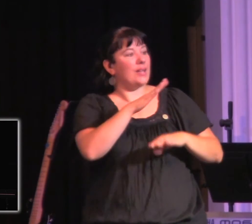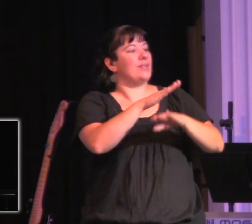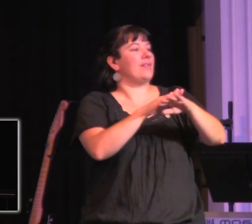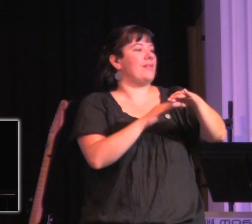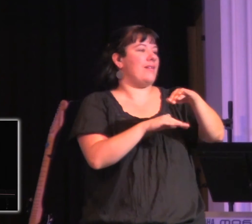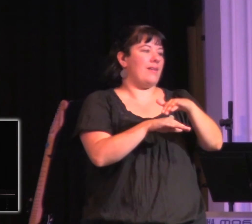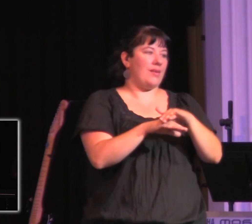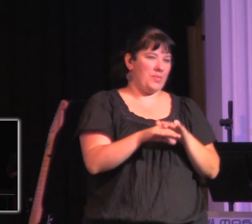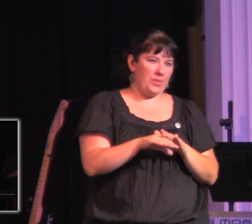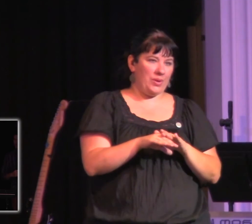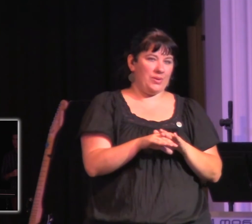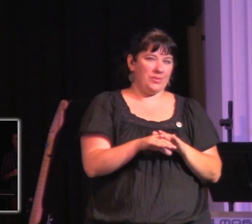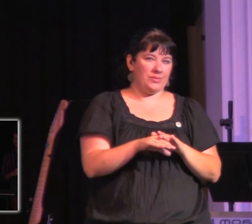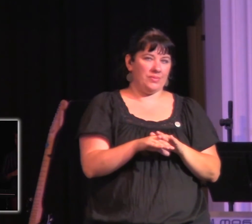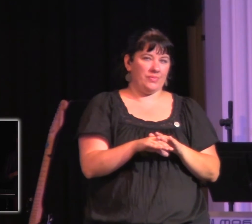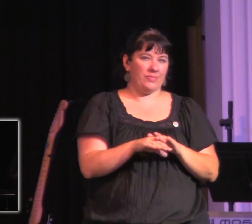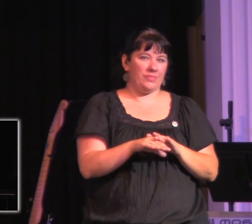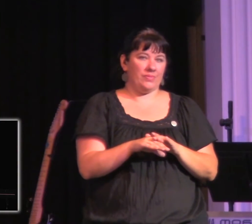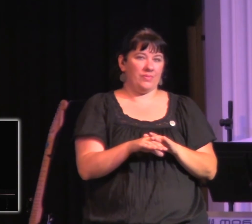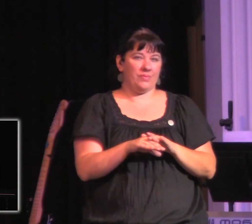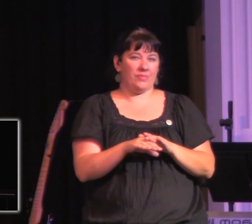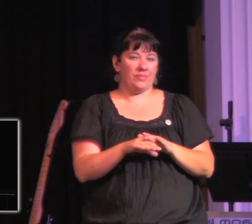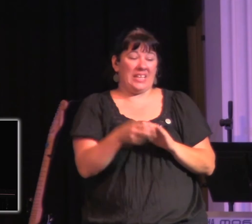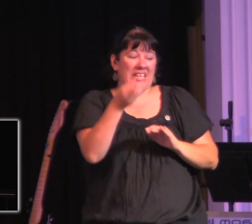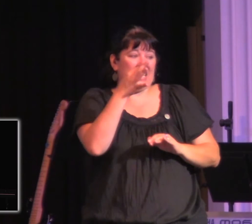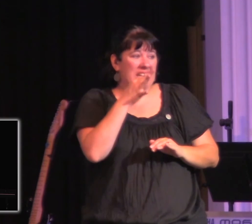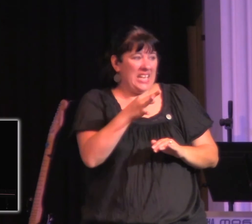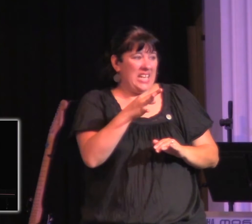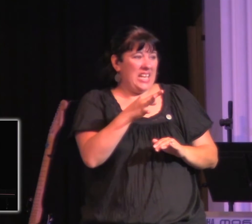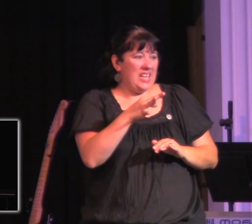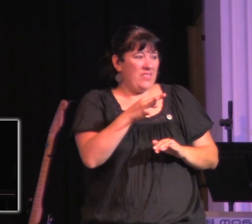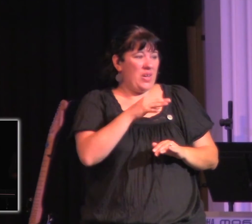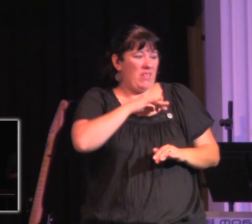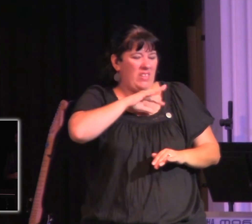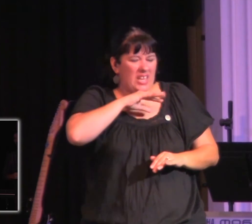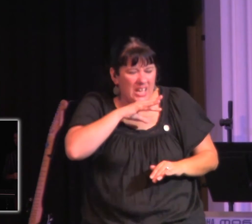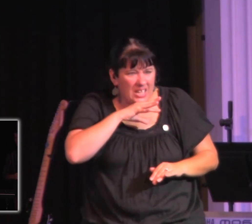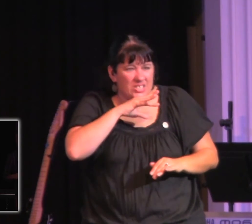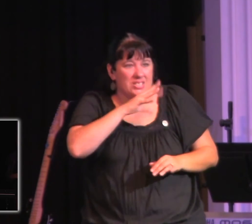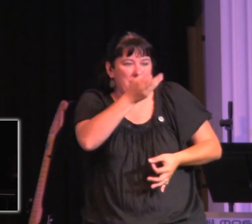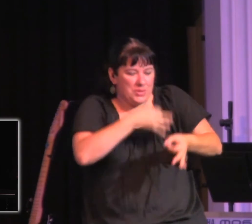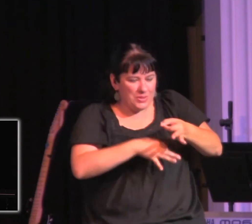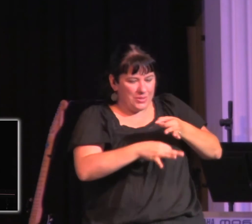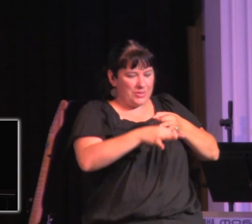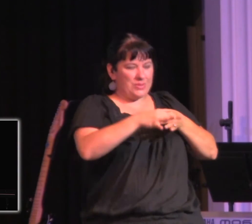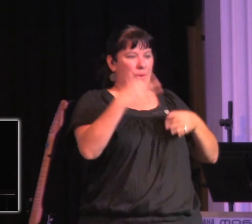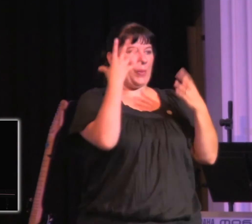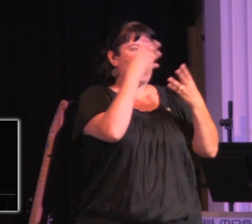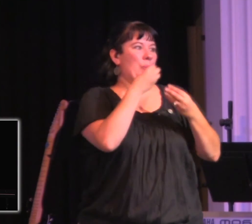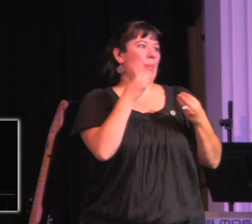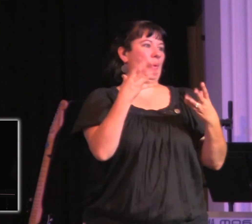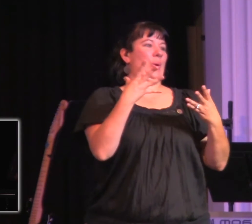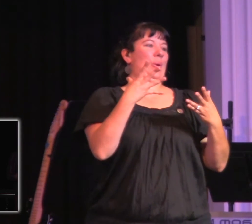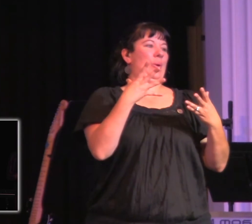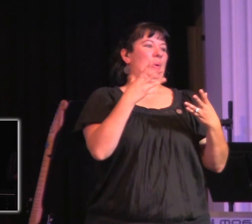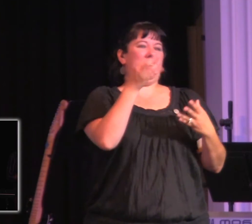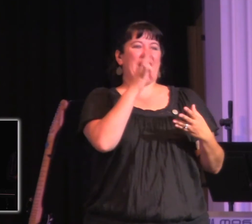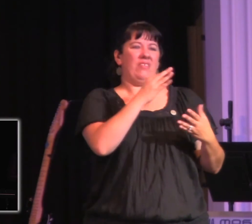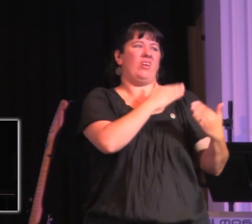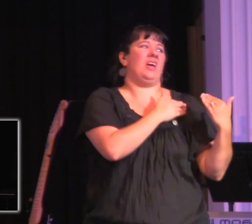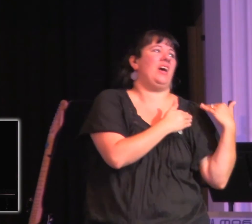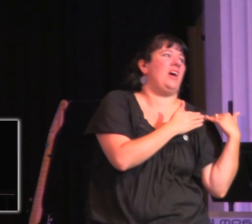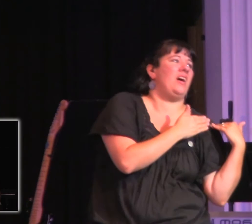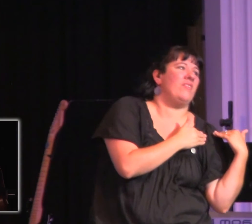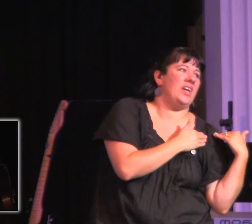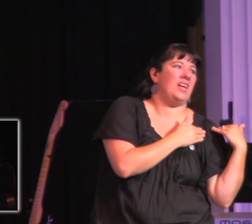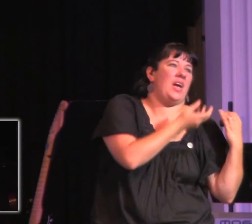mourn in Zion, to give them beauty for ashes, the oil of joy for mourning, the garment of praise for the spirit of heaviness, that they may be